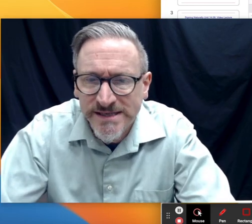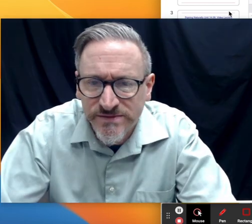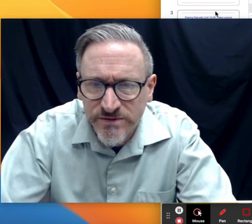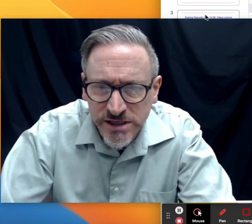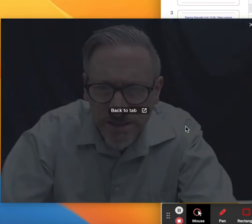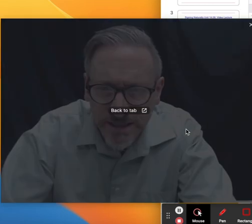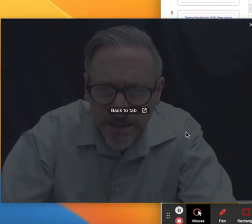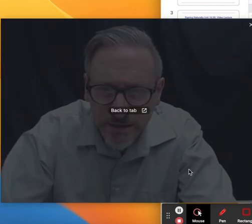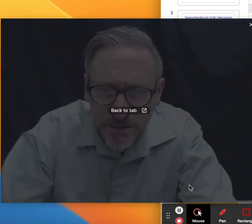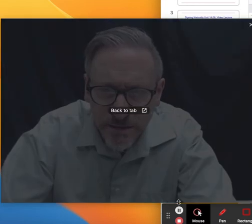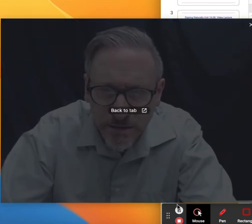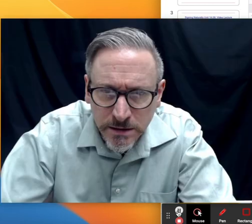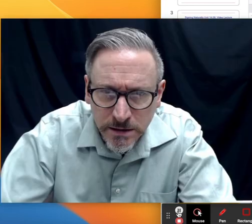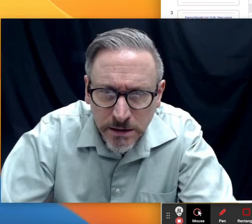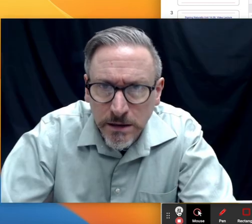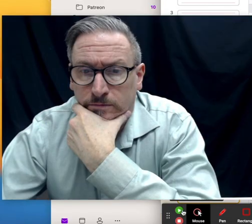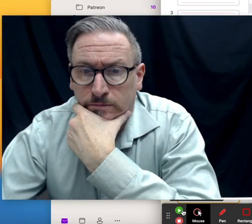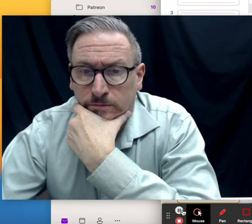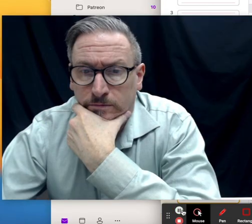pause this for just a second.